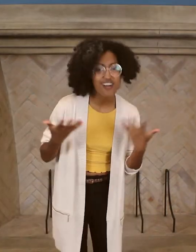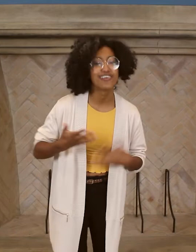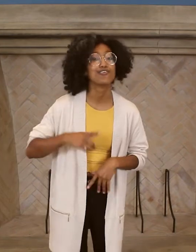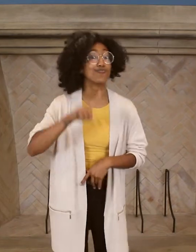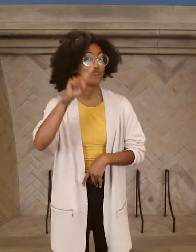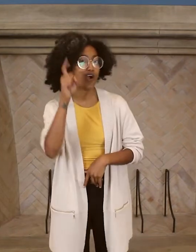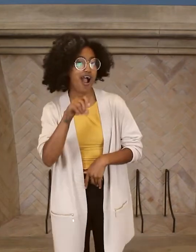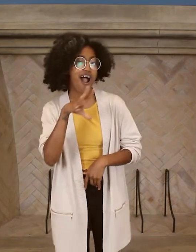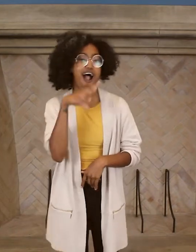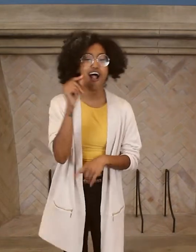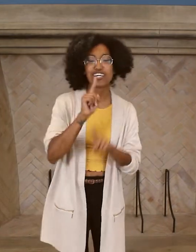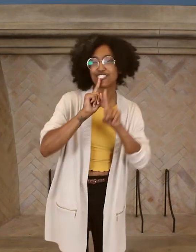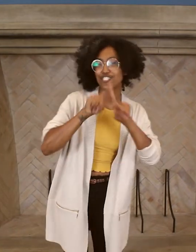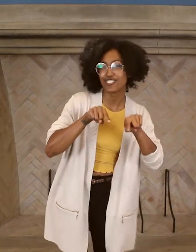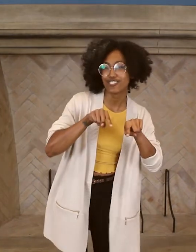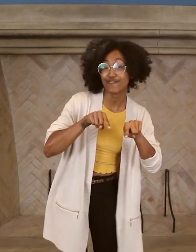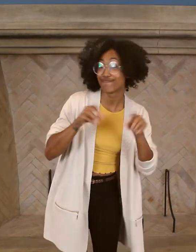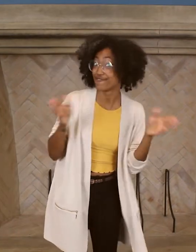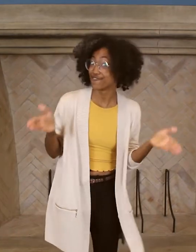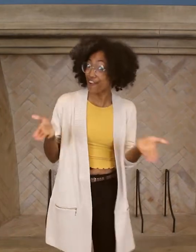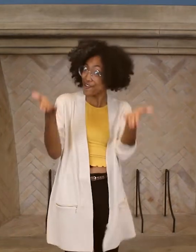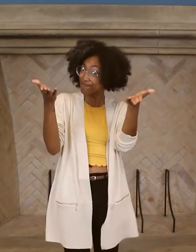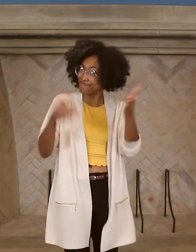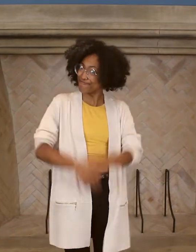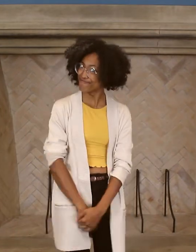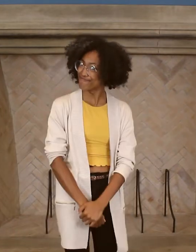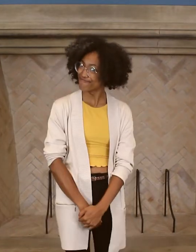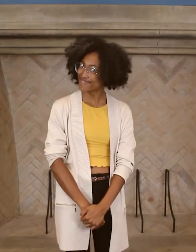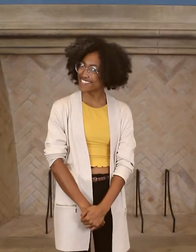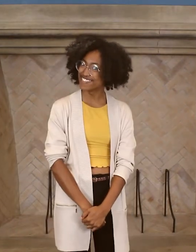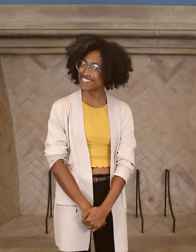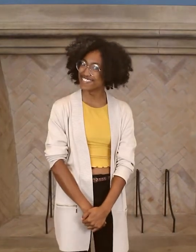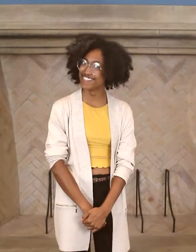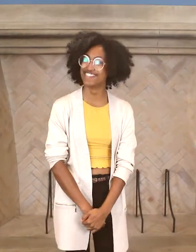and now it's time for our question and answers.